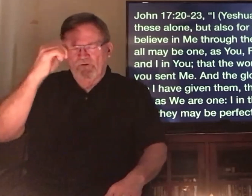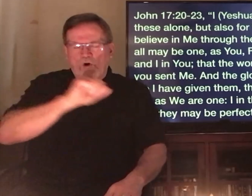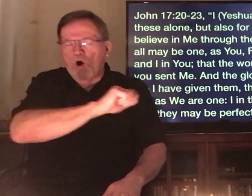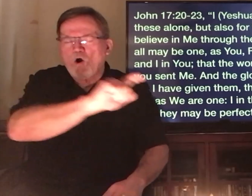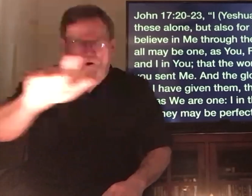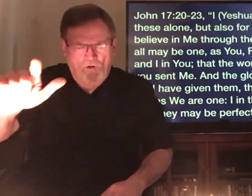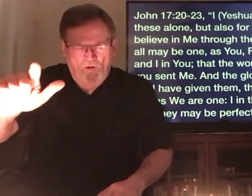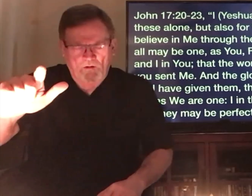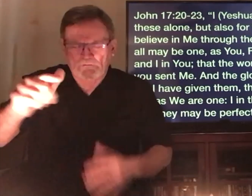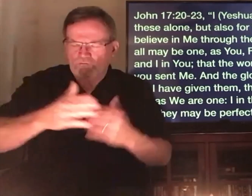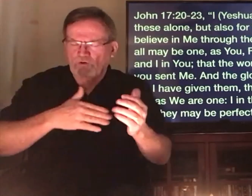their word,